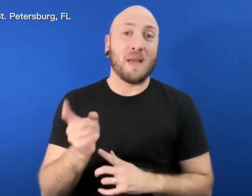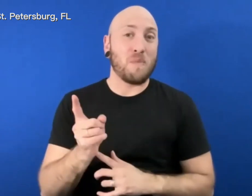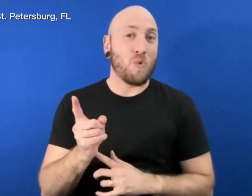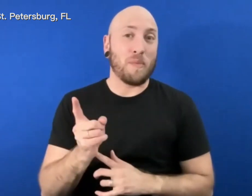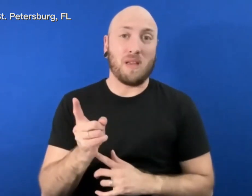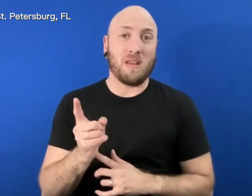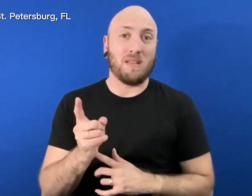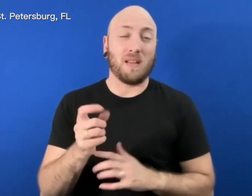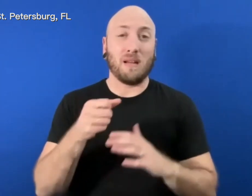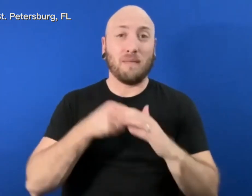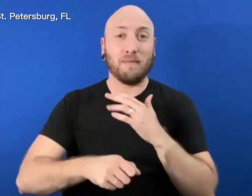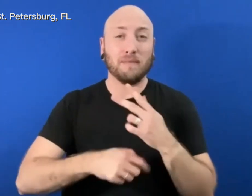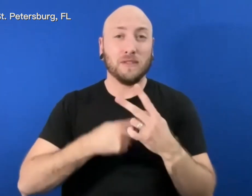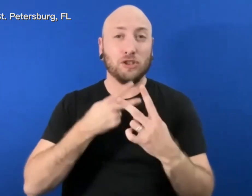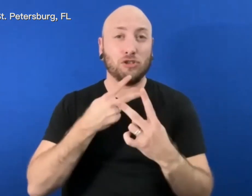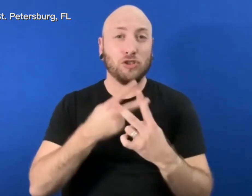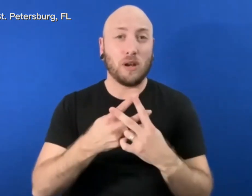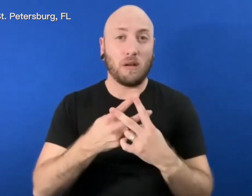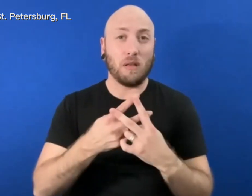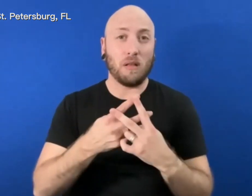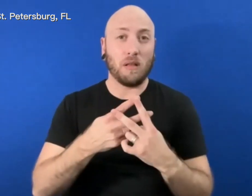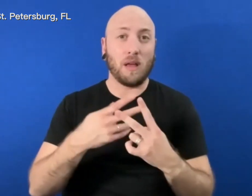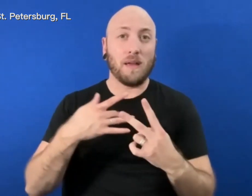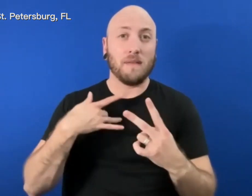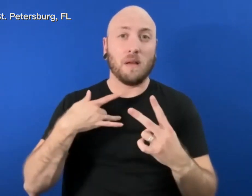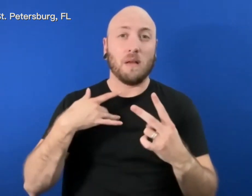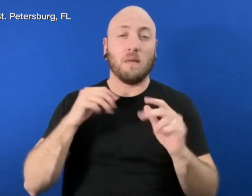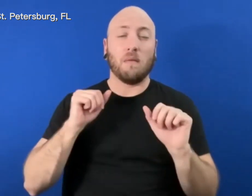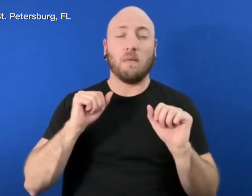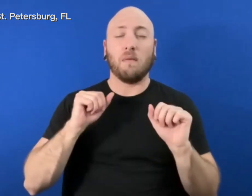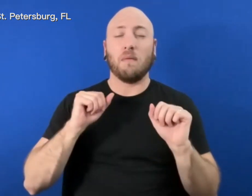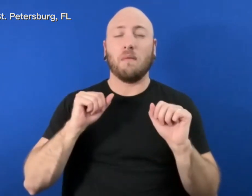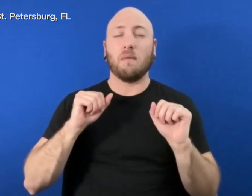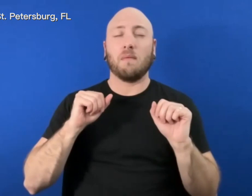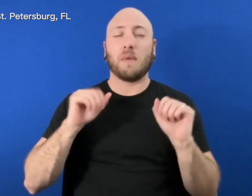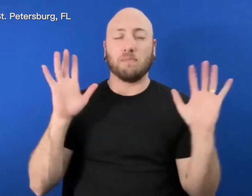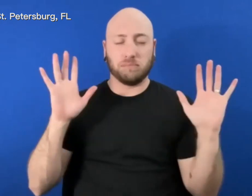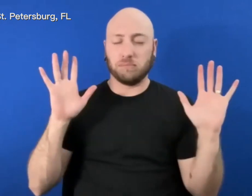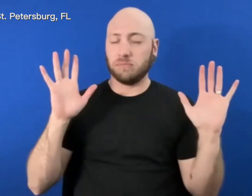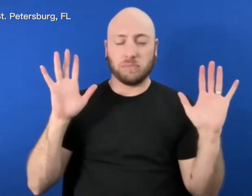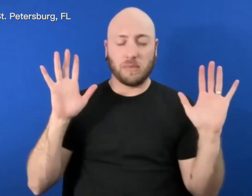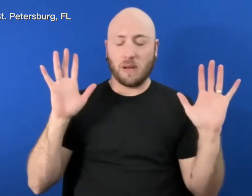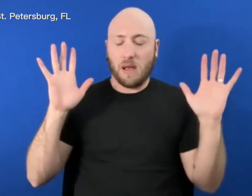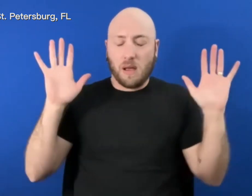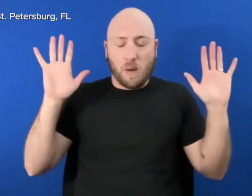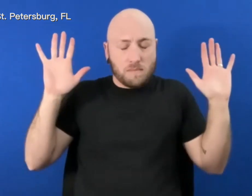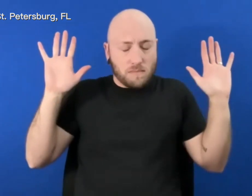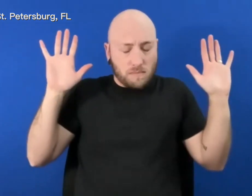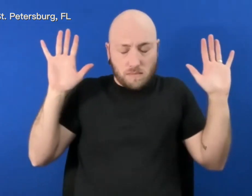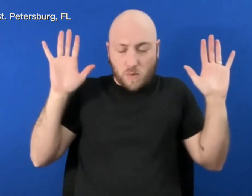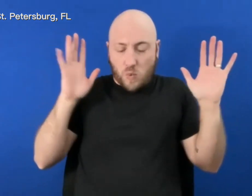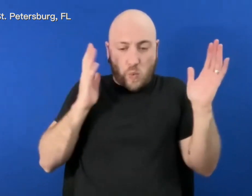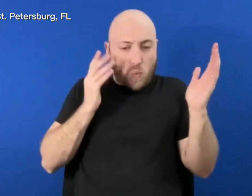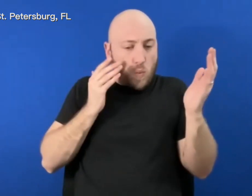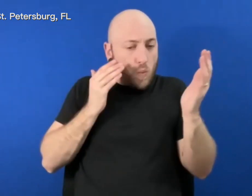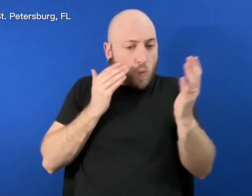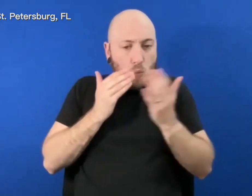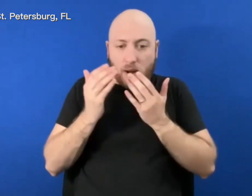there's nothing, like I give up, like whatever I have to do, I will do it. Like I can't do